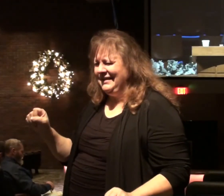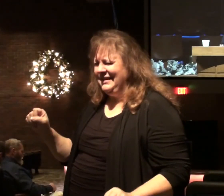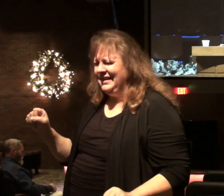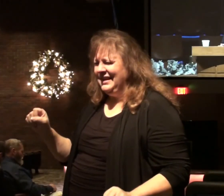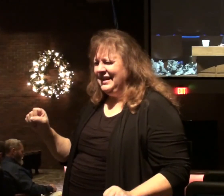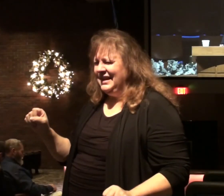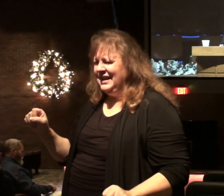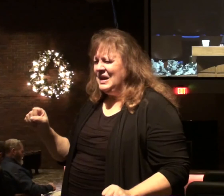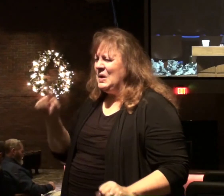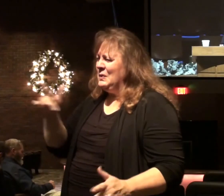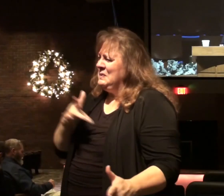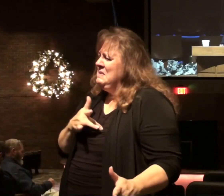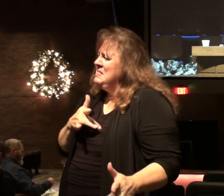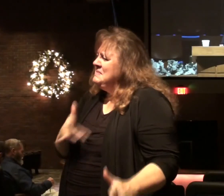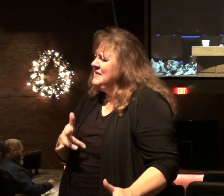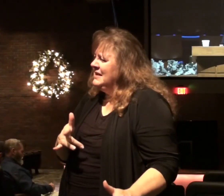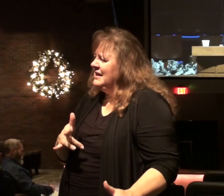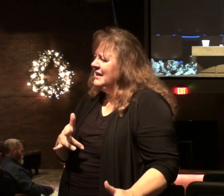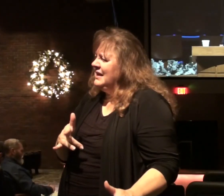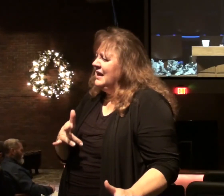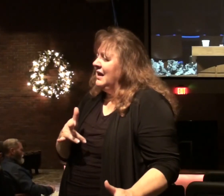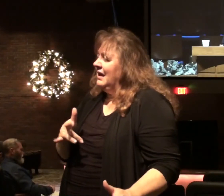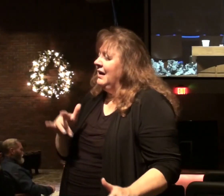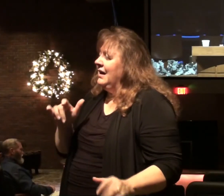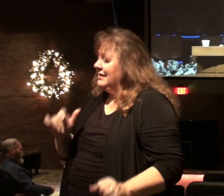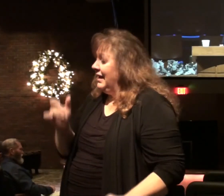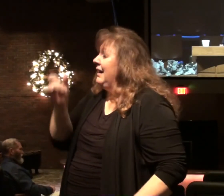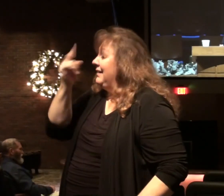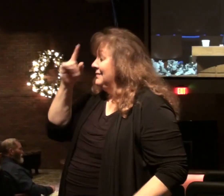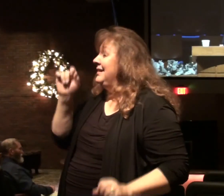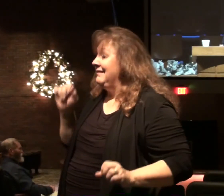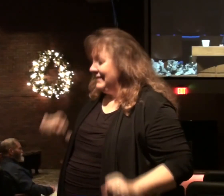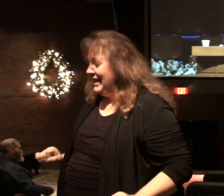to do it with the intention that we be able to understand.